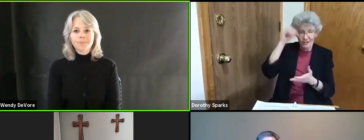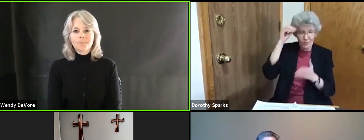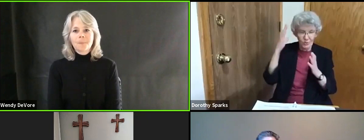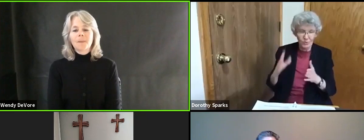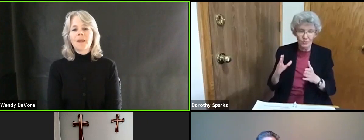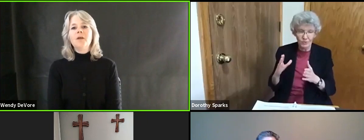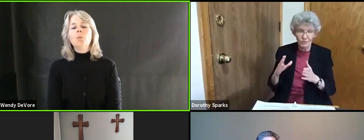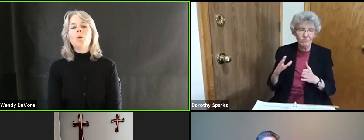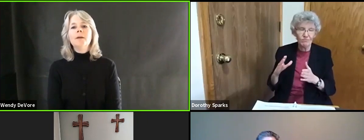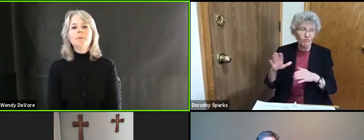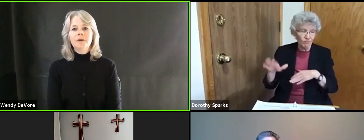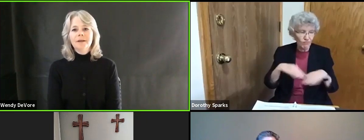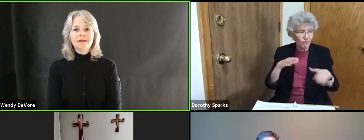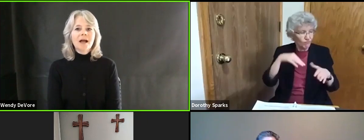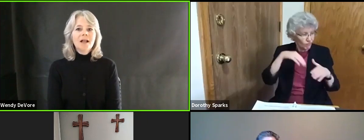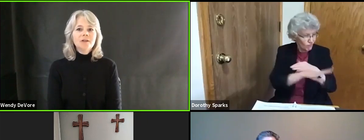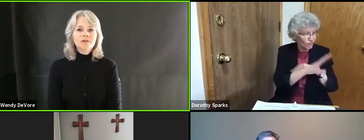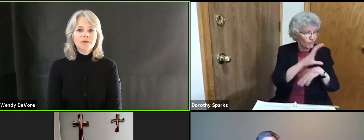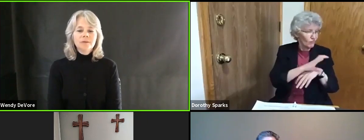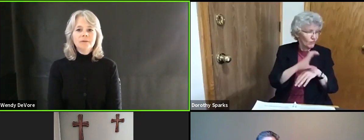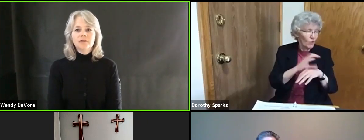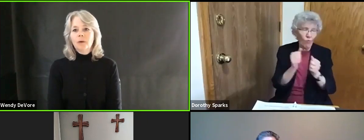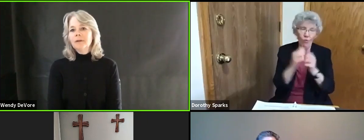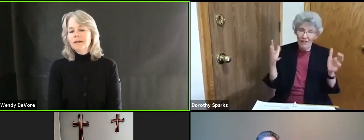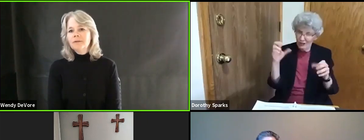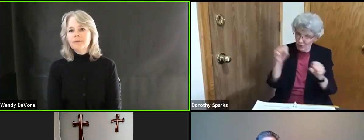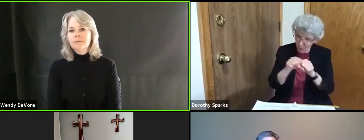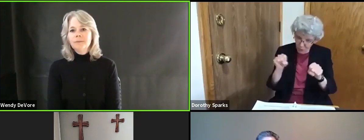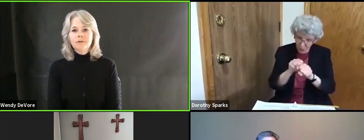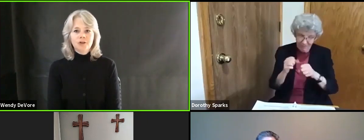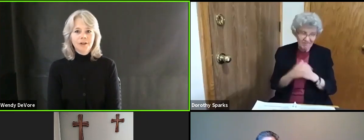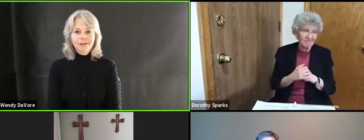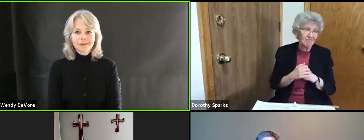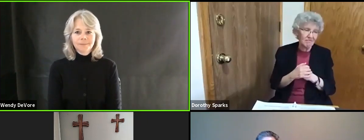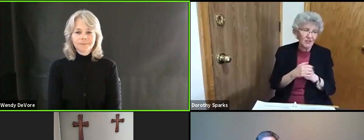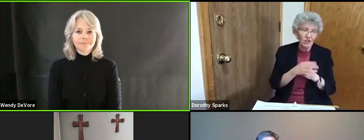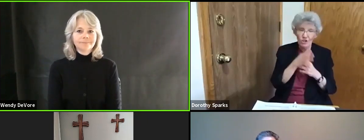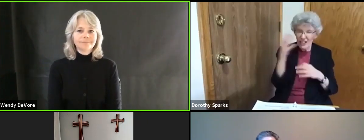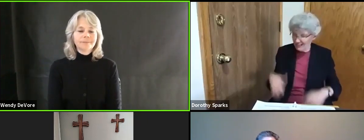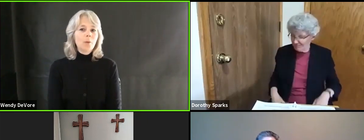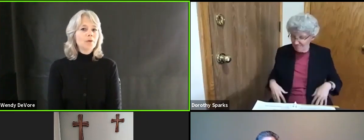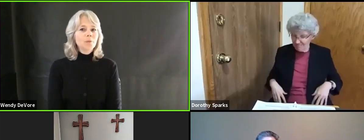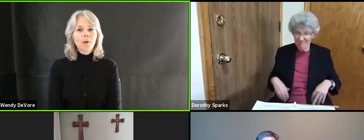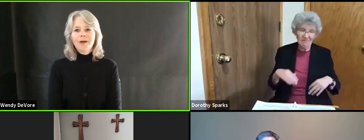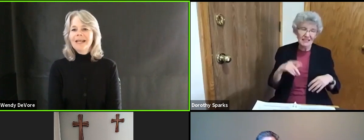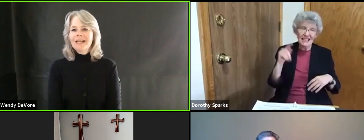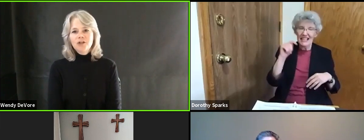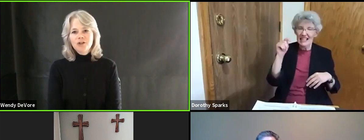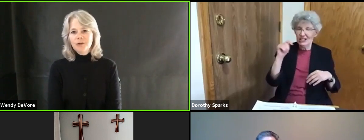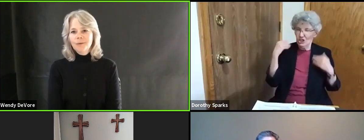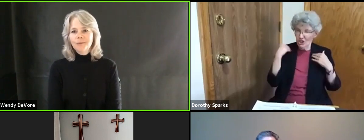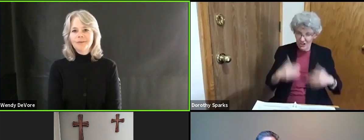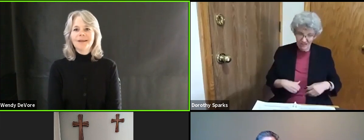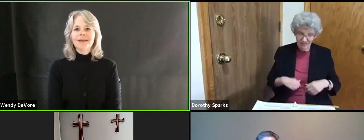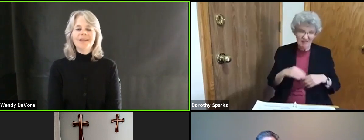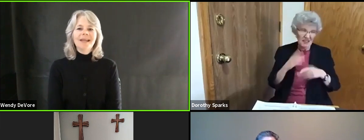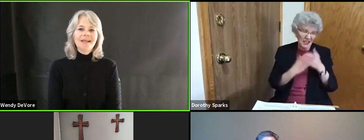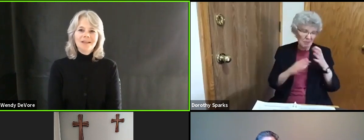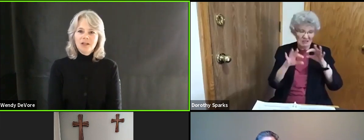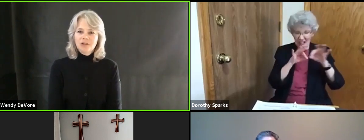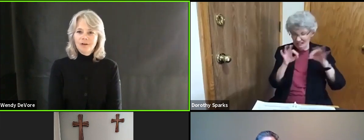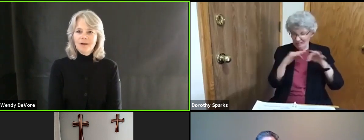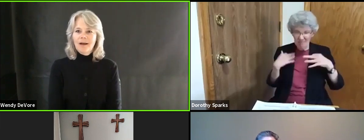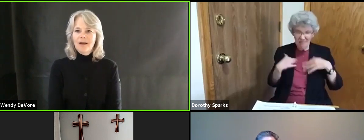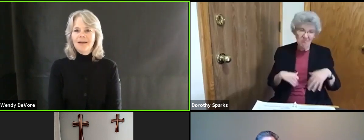it. And then one morning, a college student strolled into church. He wasn't wearing any shoes, and he